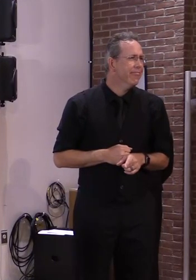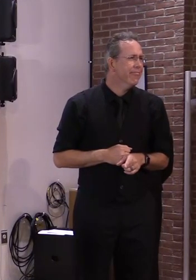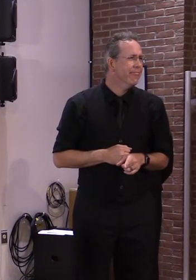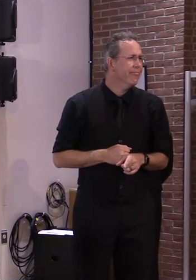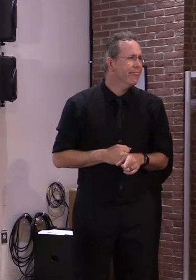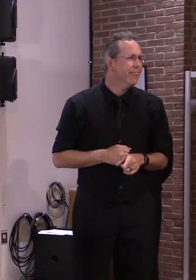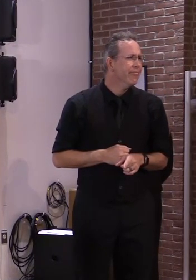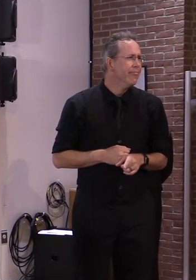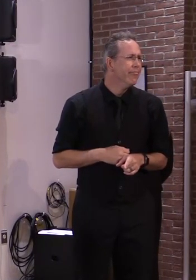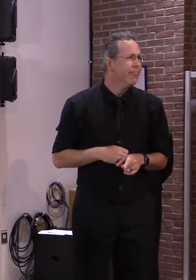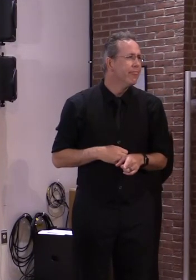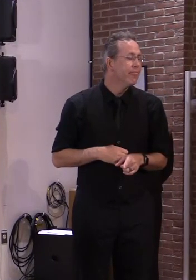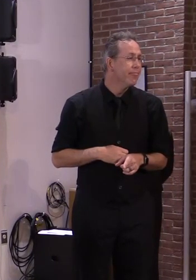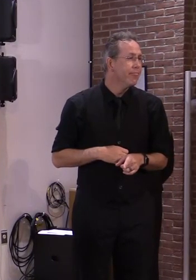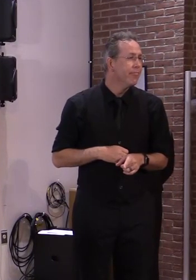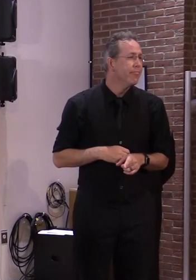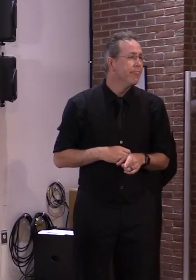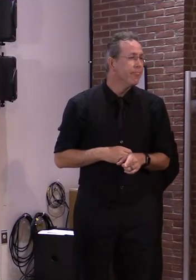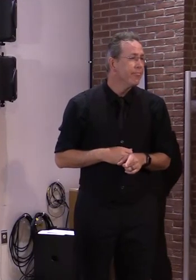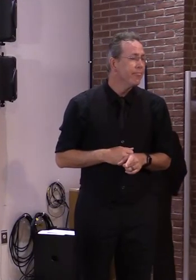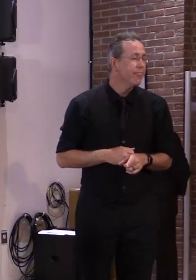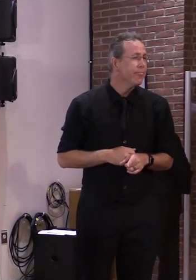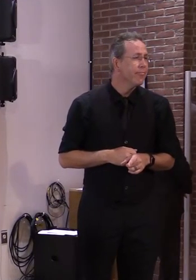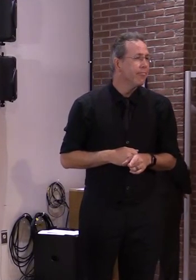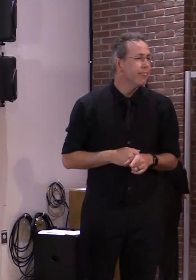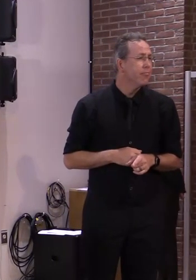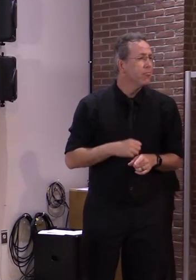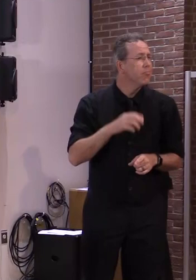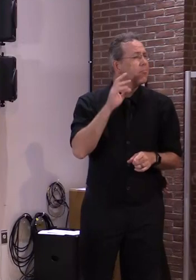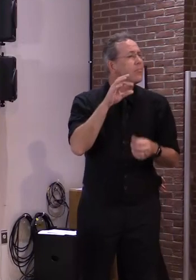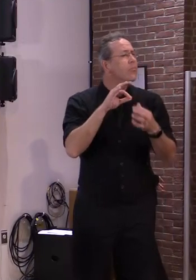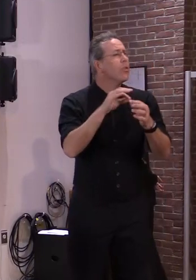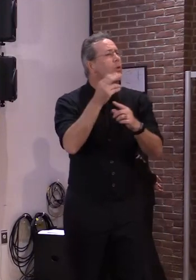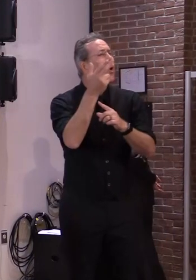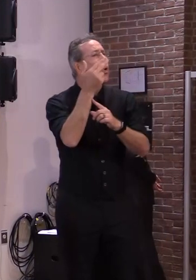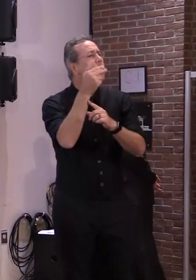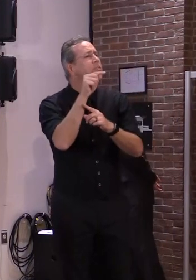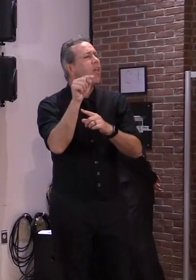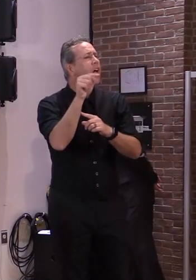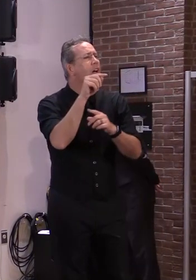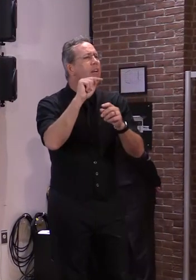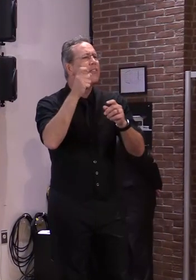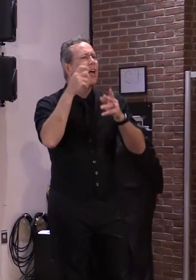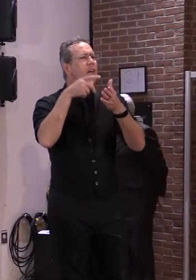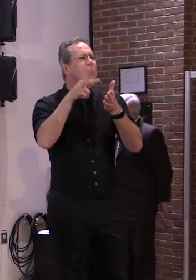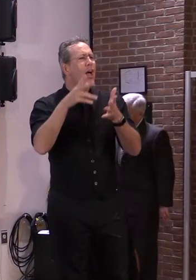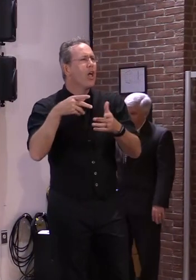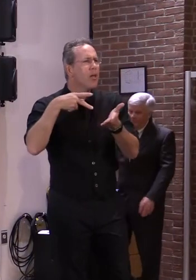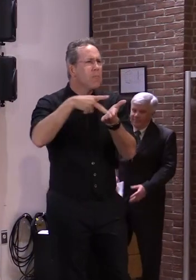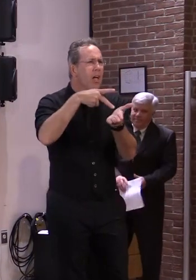housing. What plans does the state have to